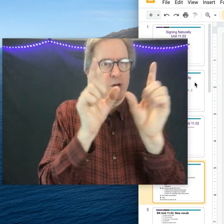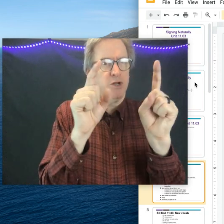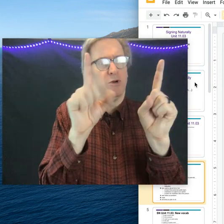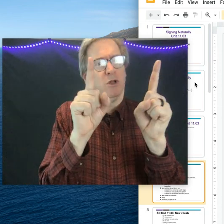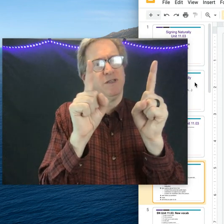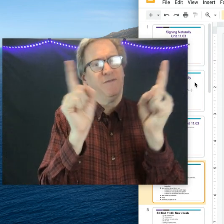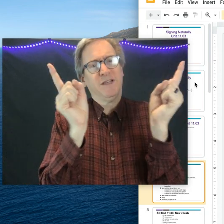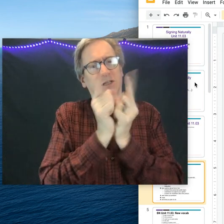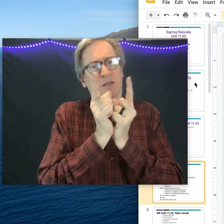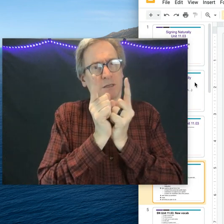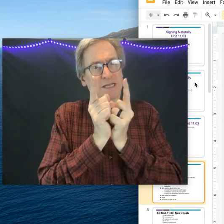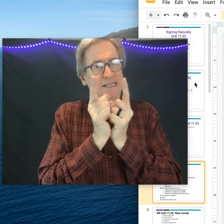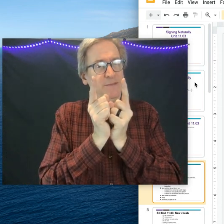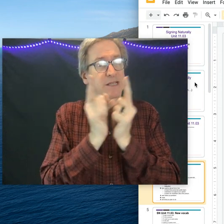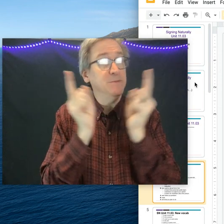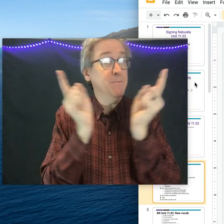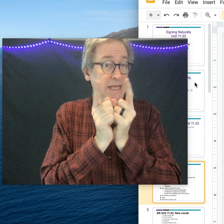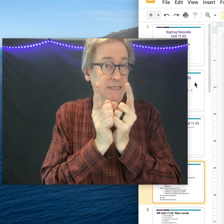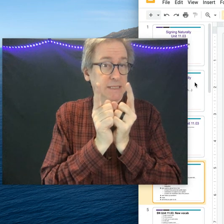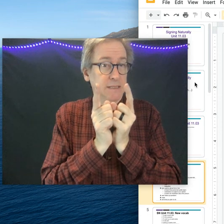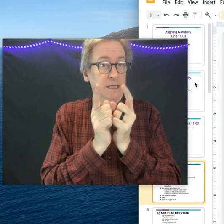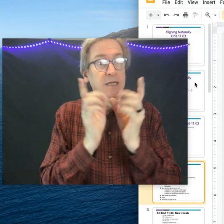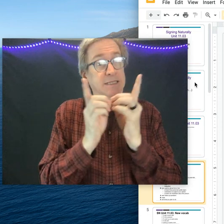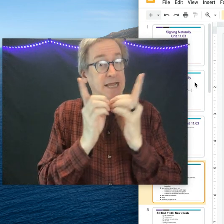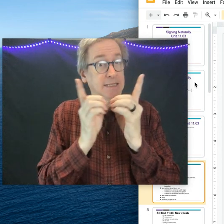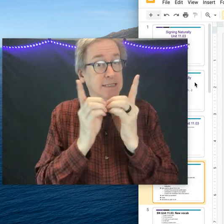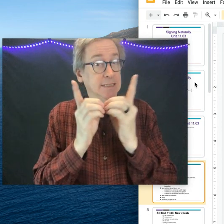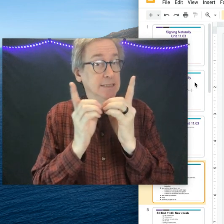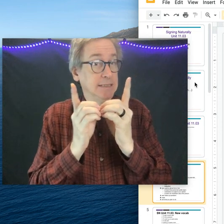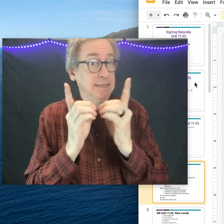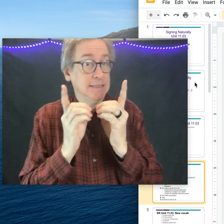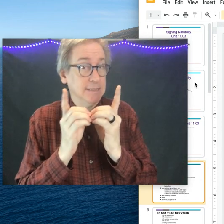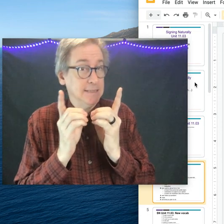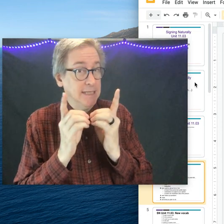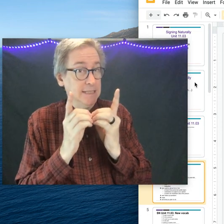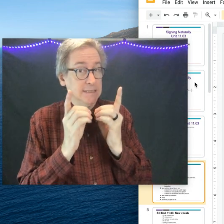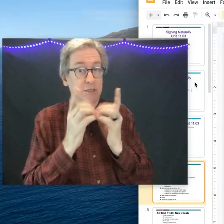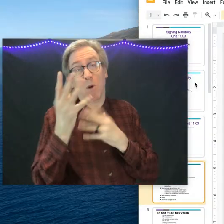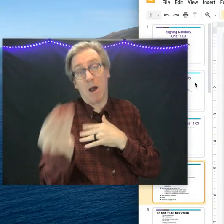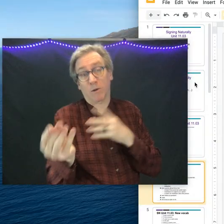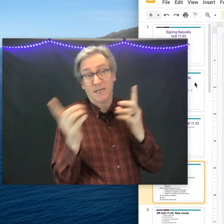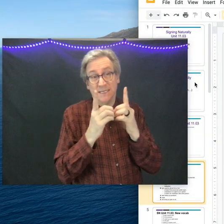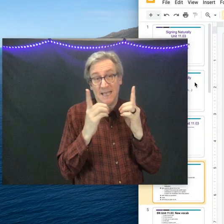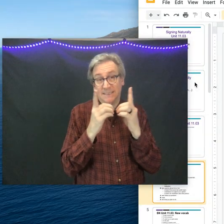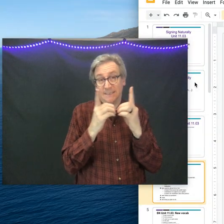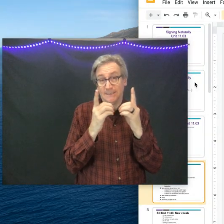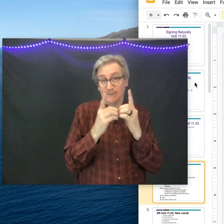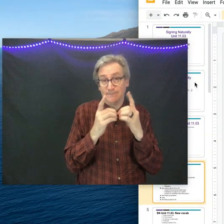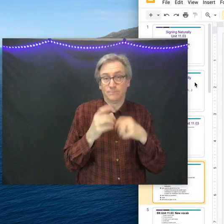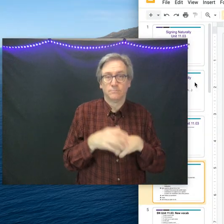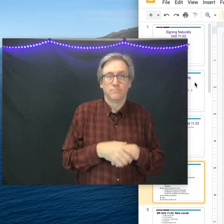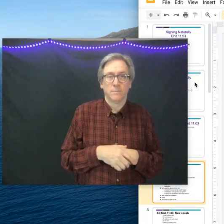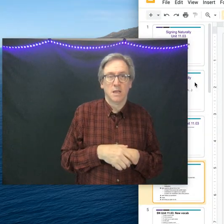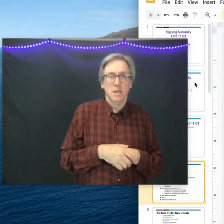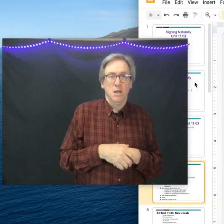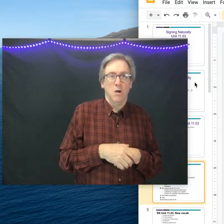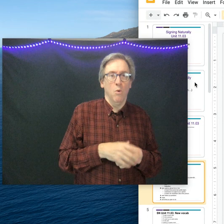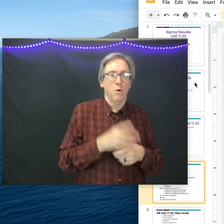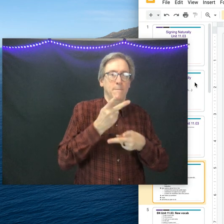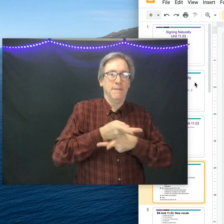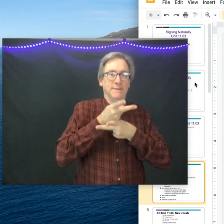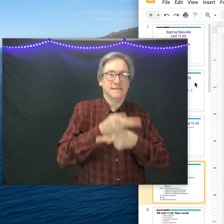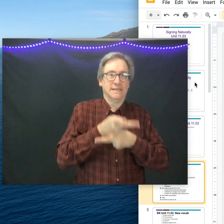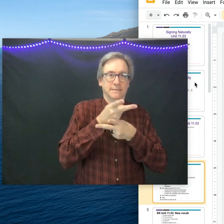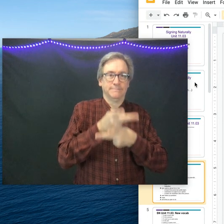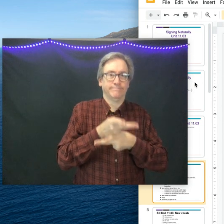You don't want to do closed fist because this means meet. Date. Date. Go out on a date.